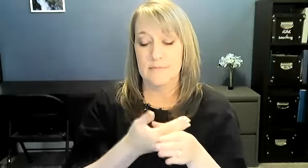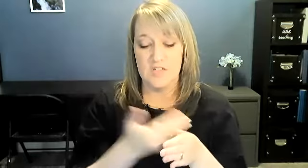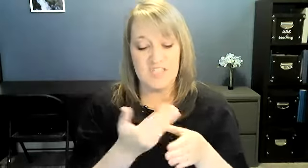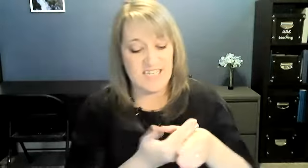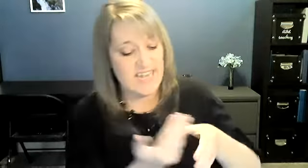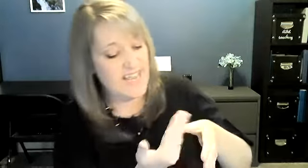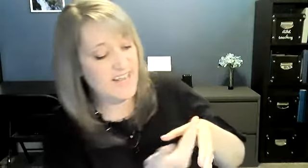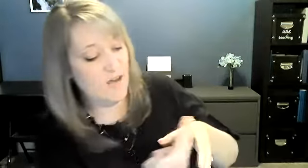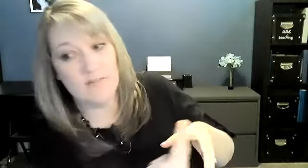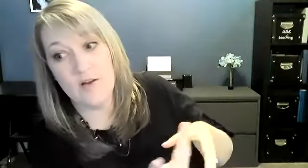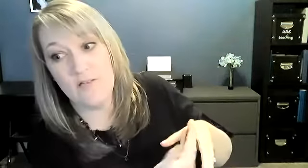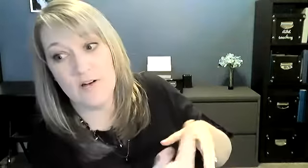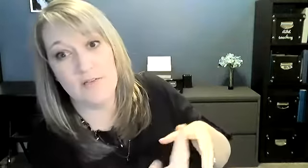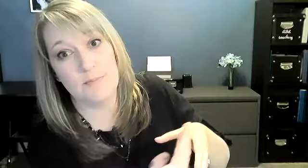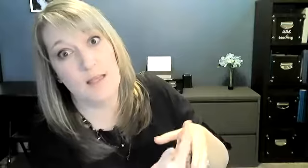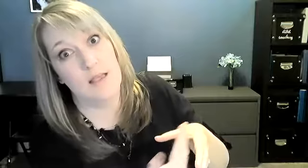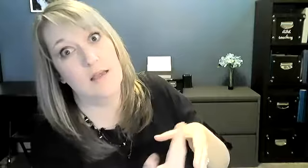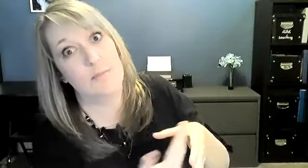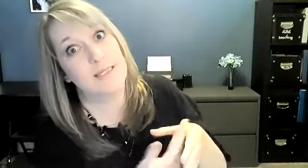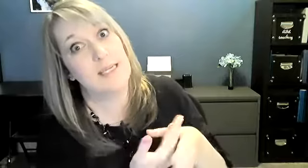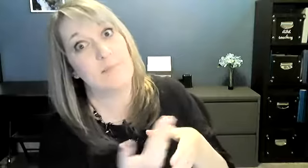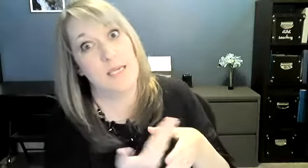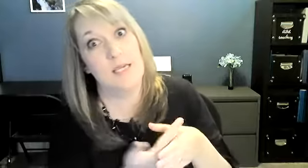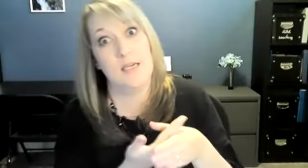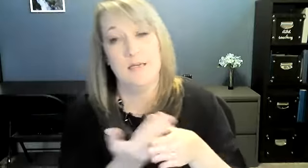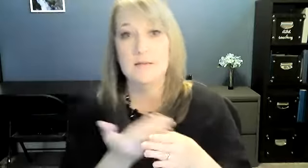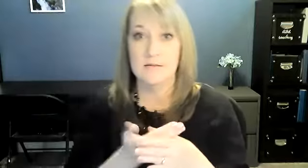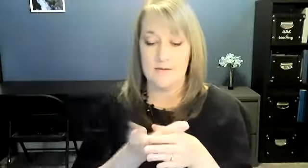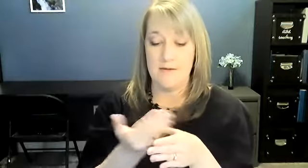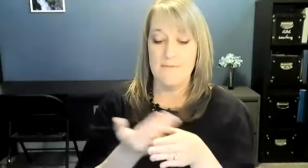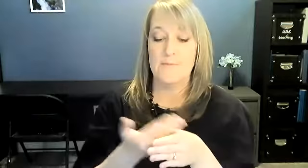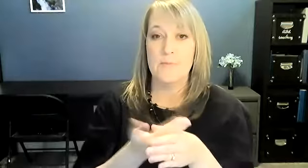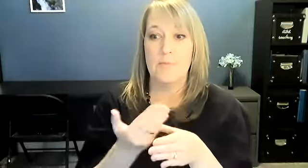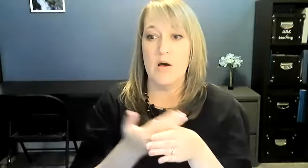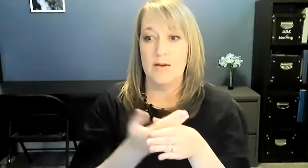You're just going to hit it over and over and over. Bugging me. Okay. Bother.